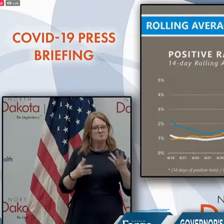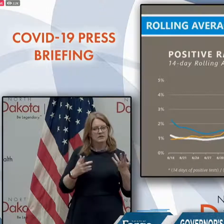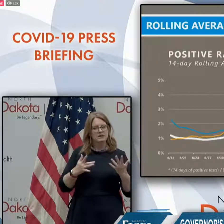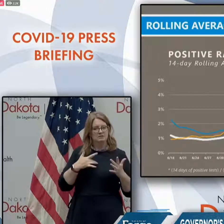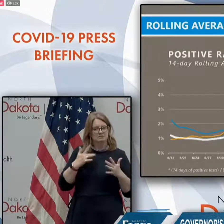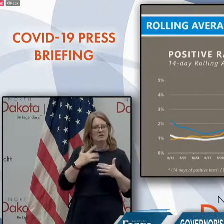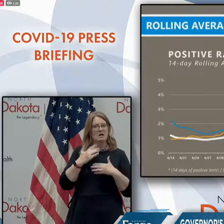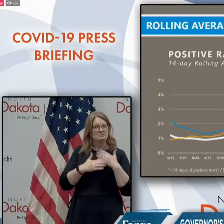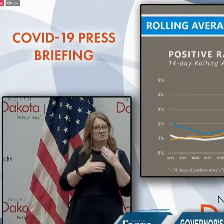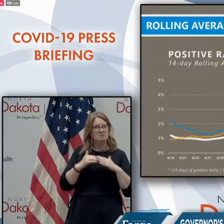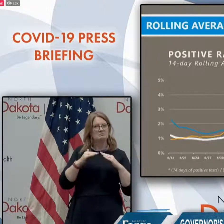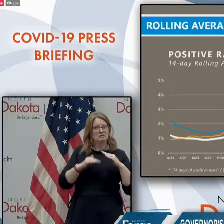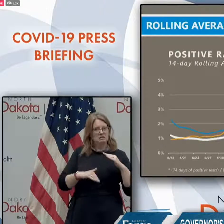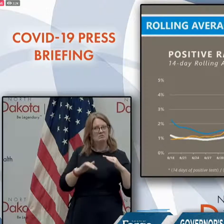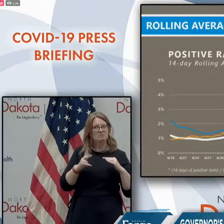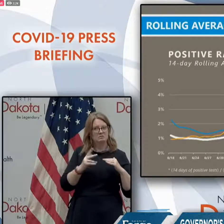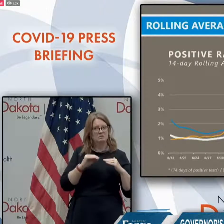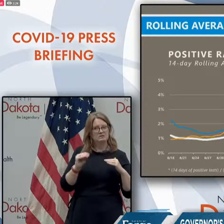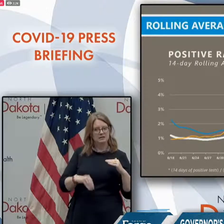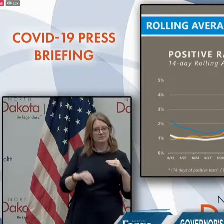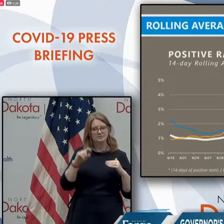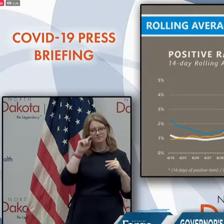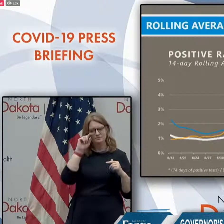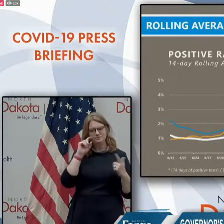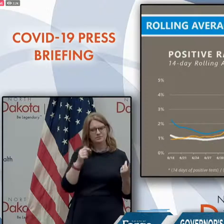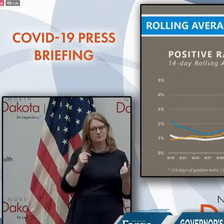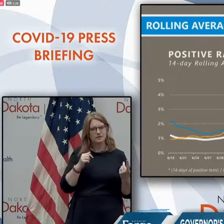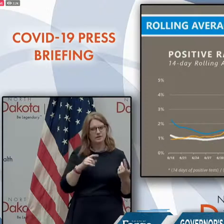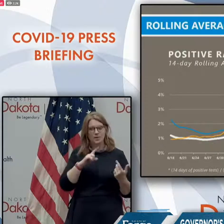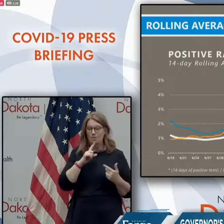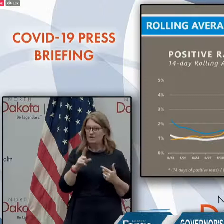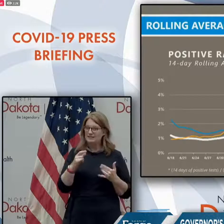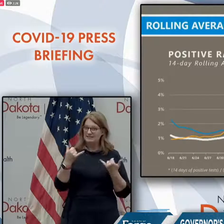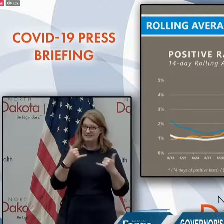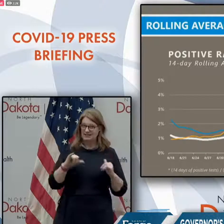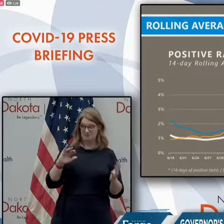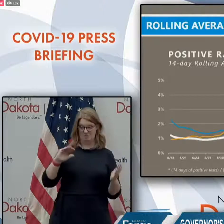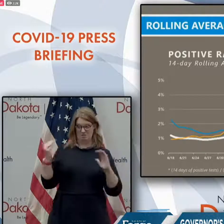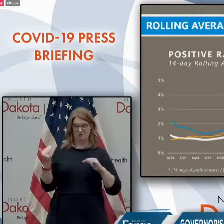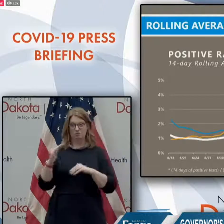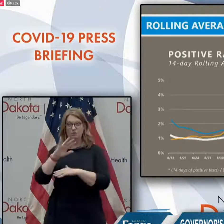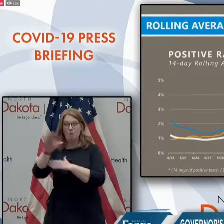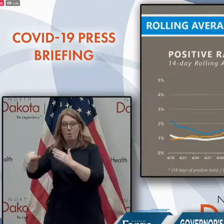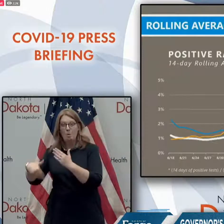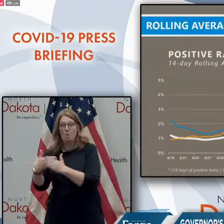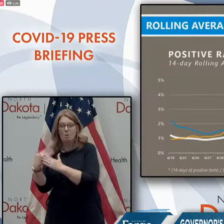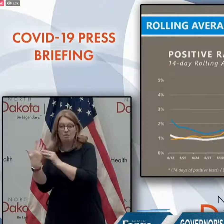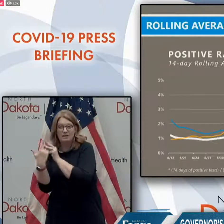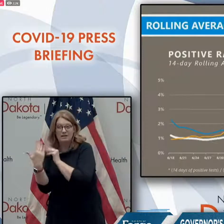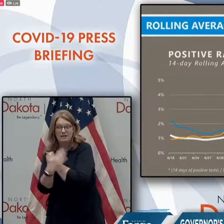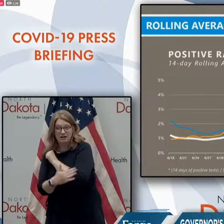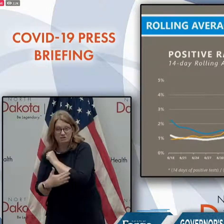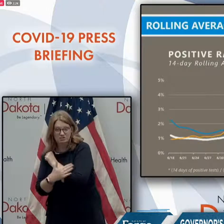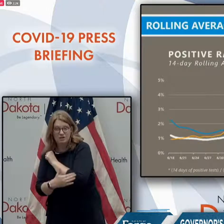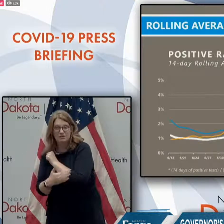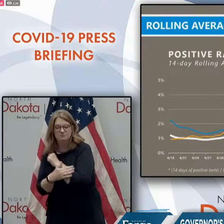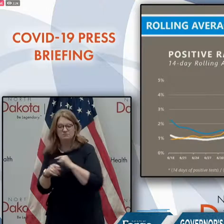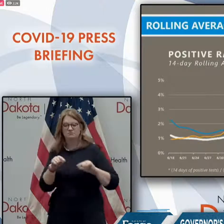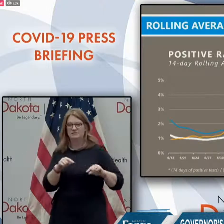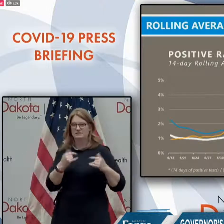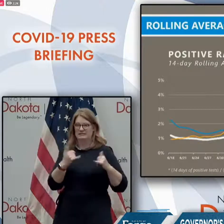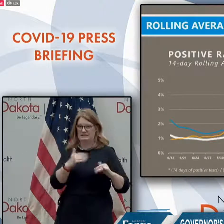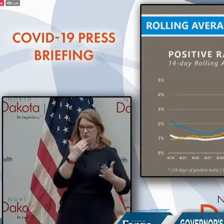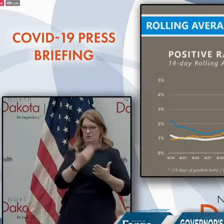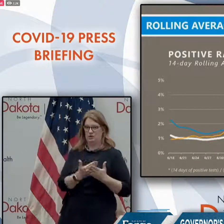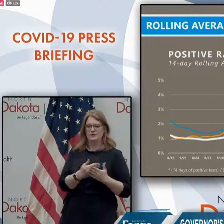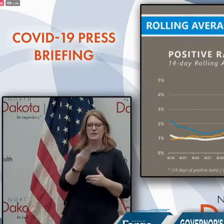be relative to the rest of the nation, still among the lowest in the nation, below 3% for the statewide. The blue line